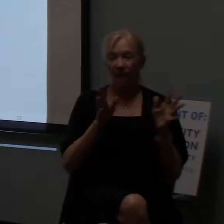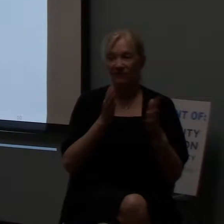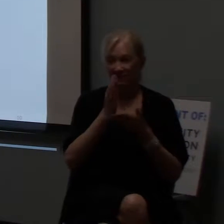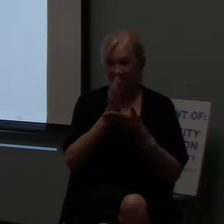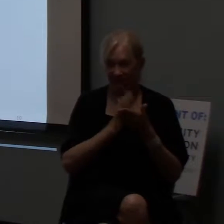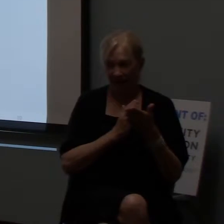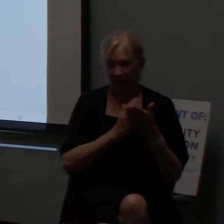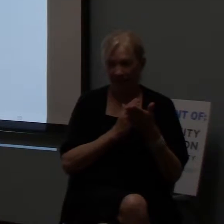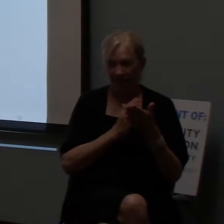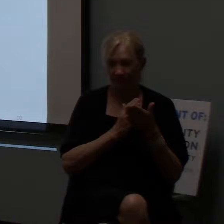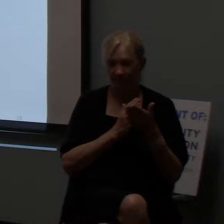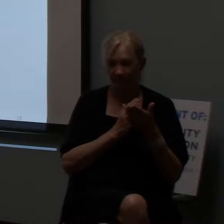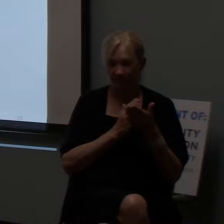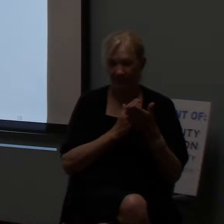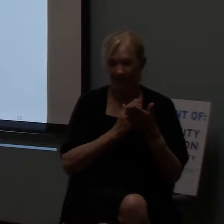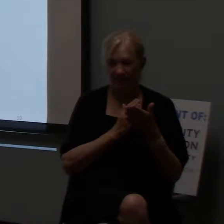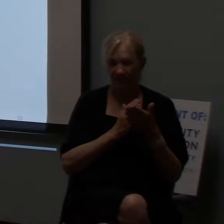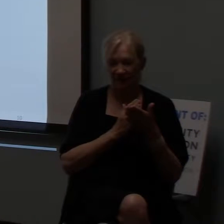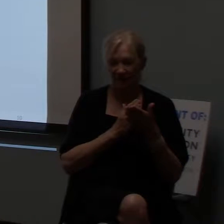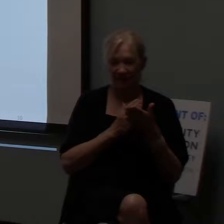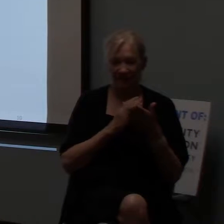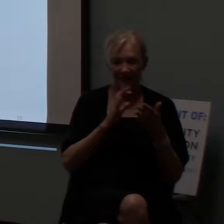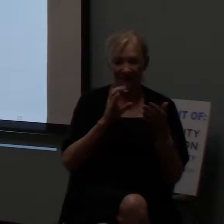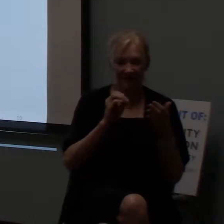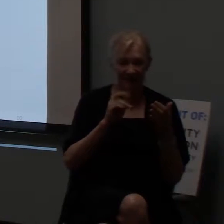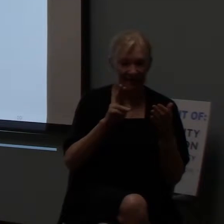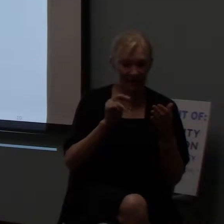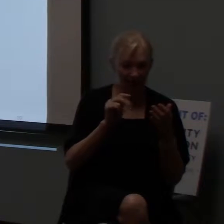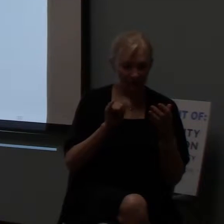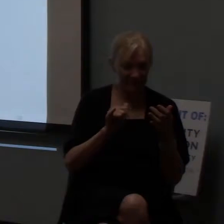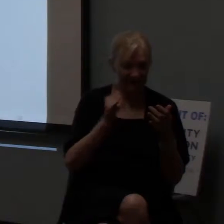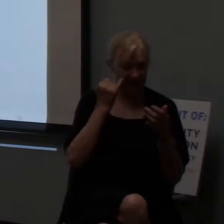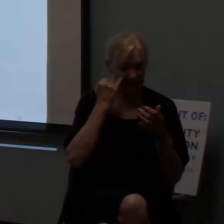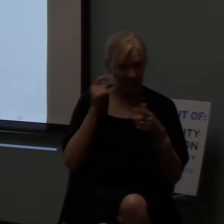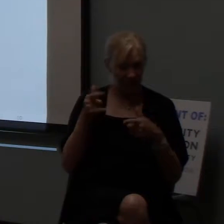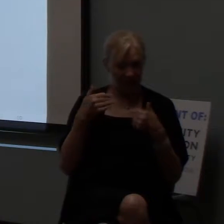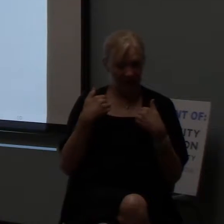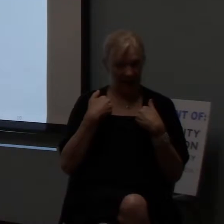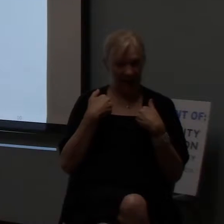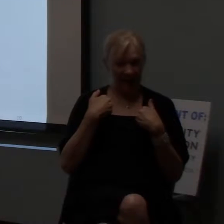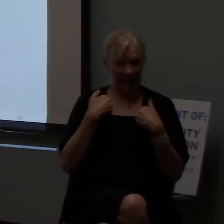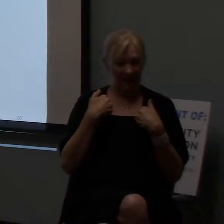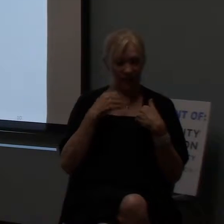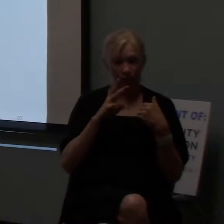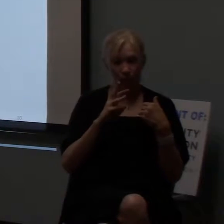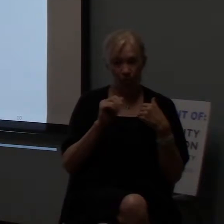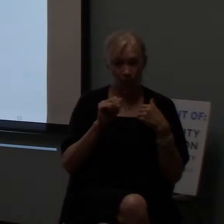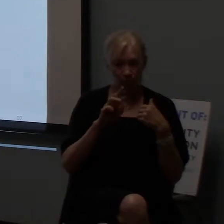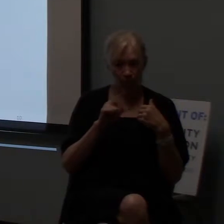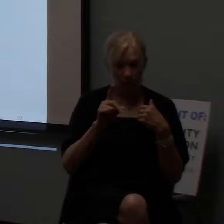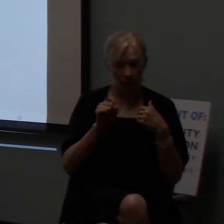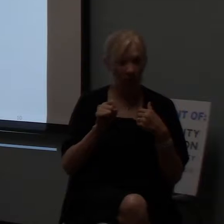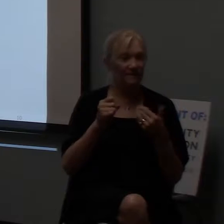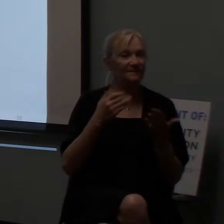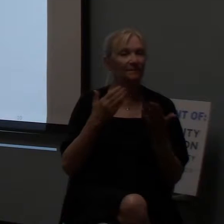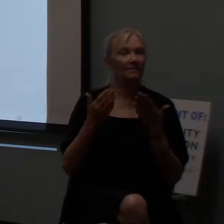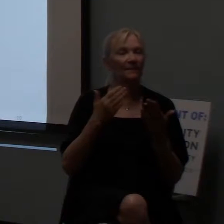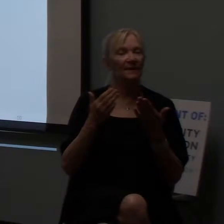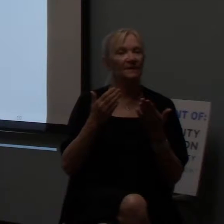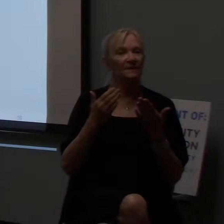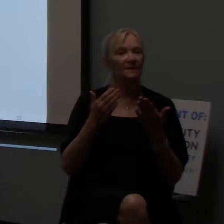you would have more county accountability. If you had narrow districts or wards, you might have more